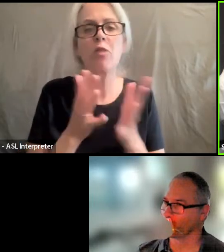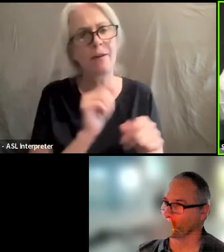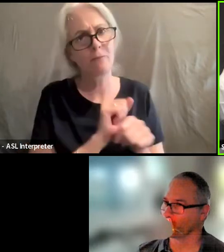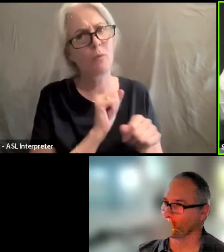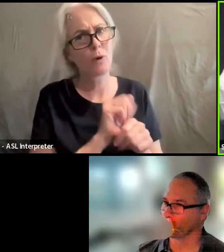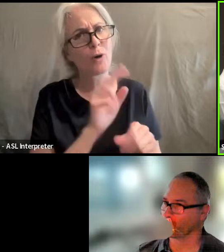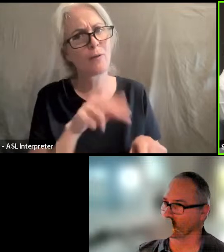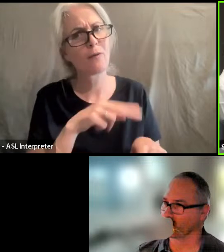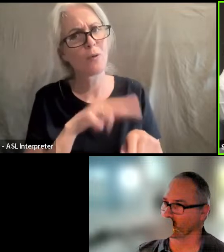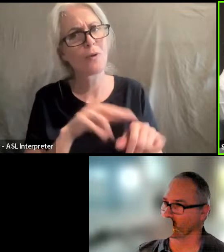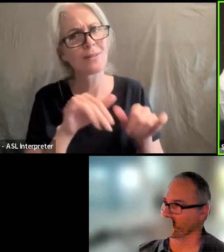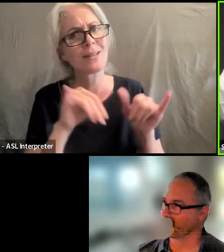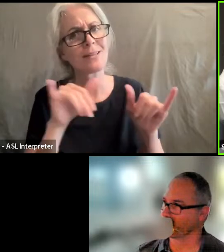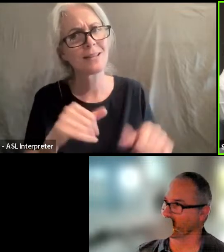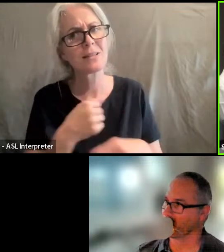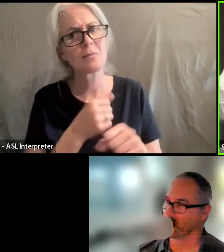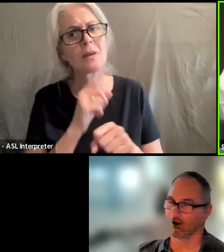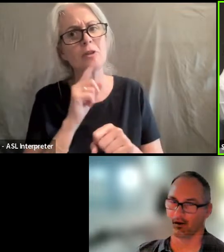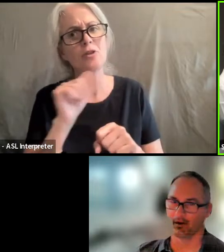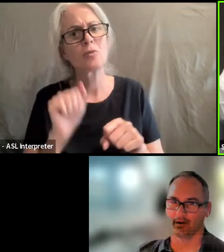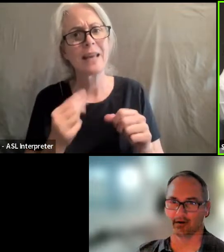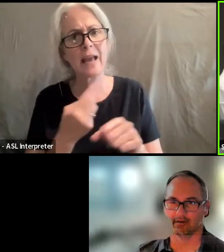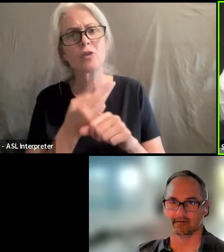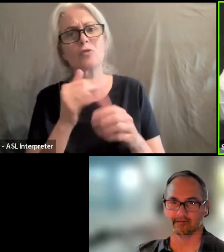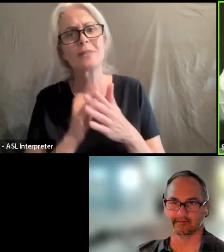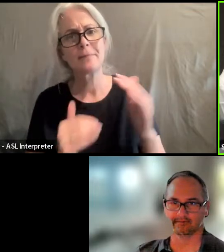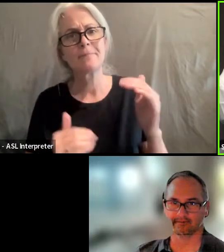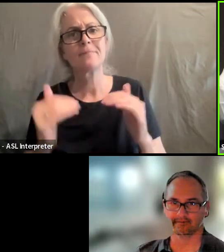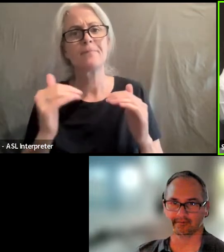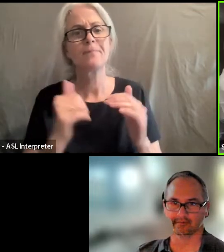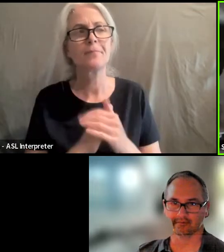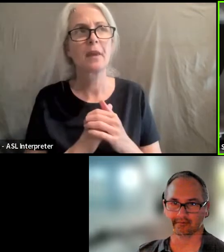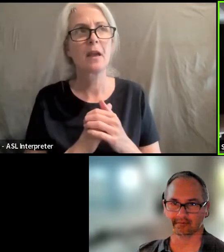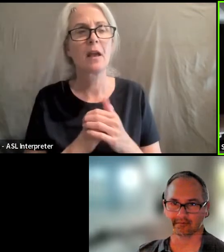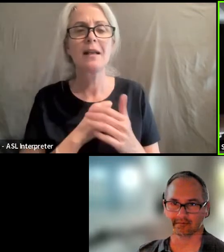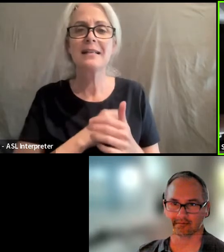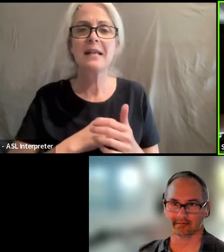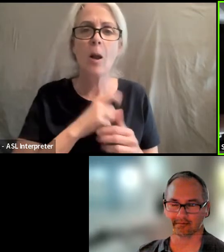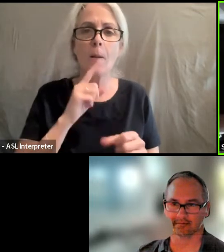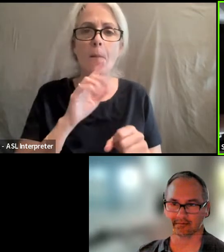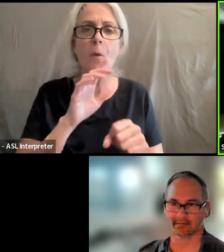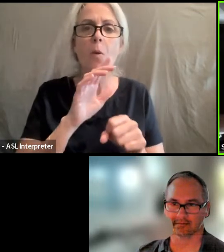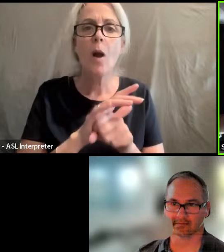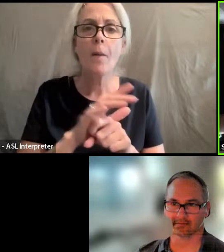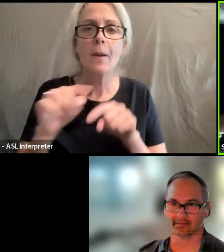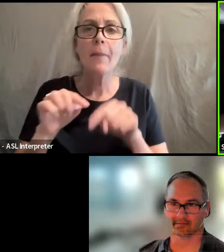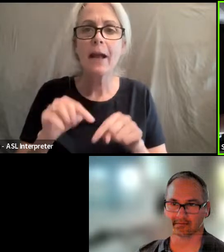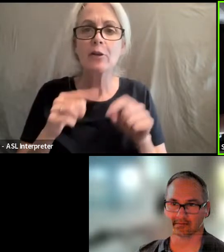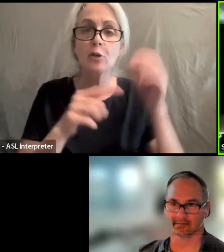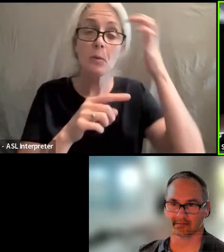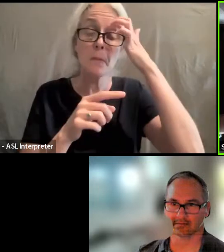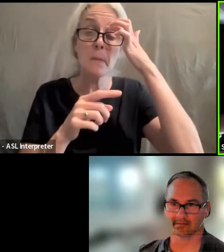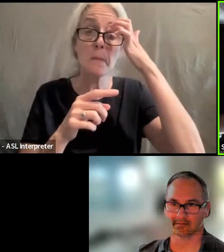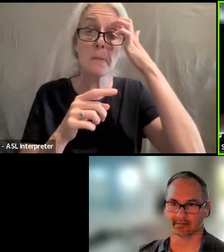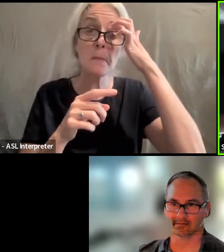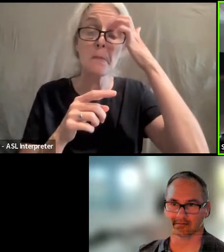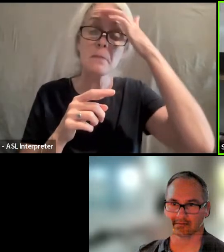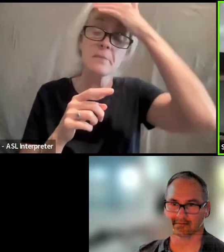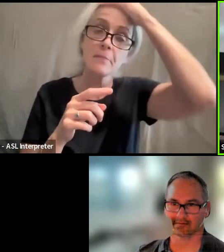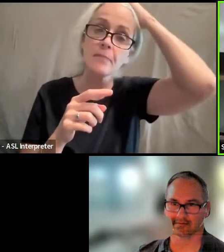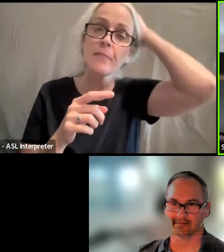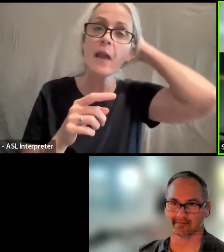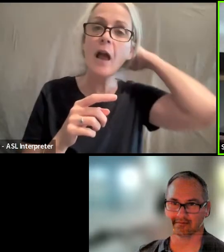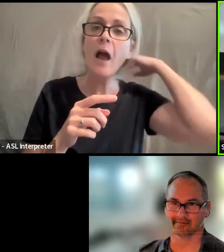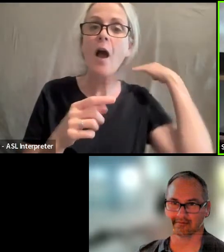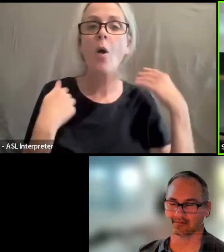a system to make sure that we actually can Mhm. leverage that. Thank you. Sorry, I promised I'd come back to you. Go ahead. Yeah, no,